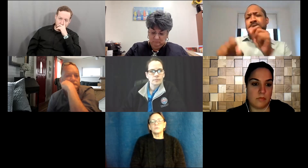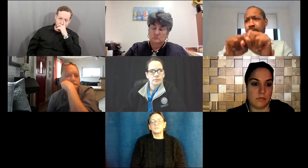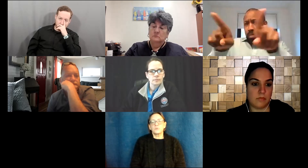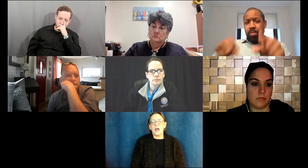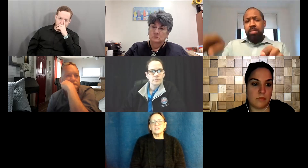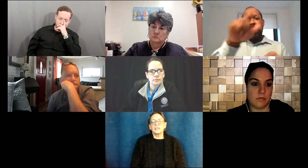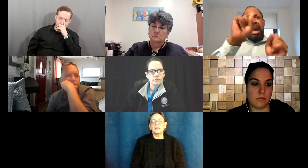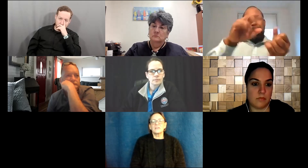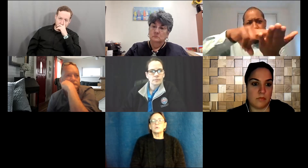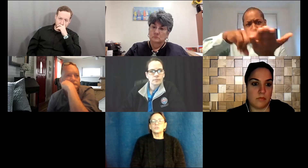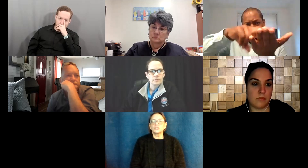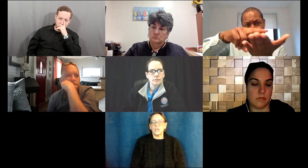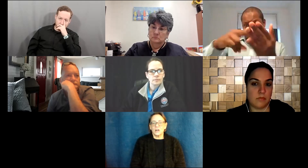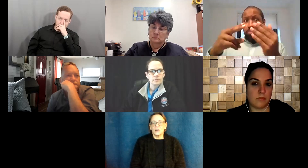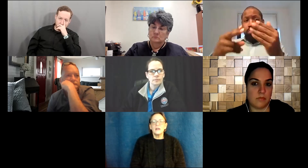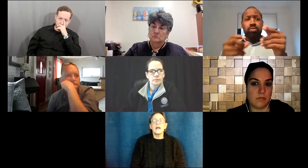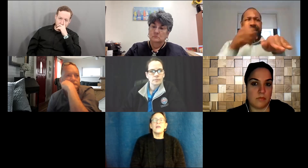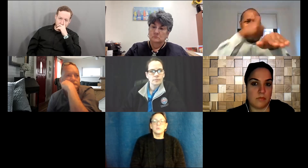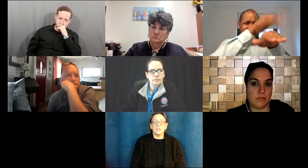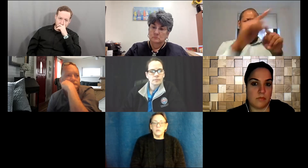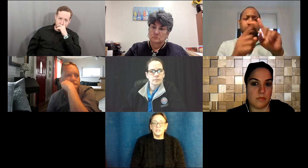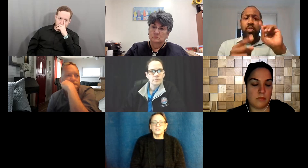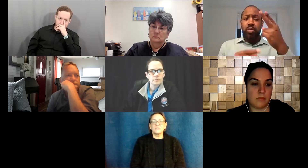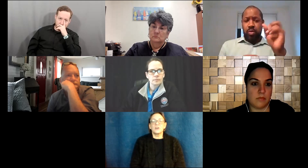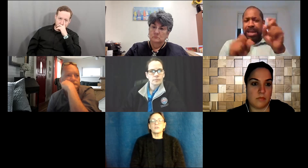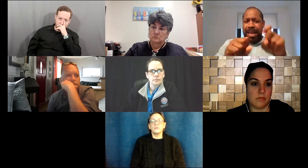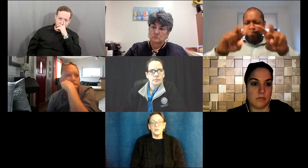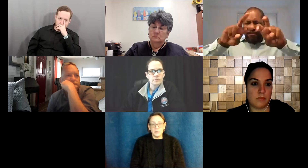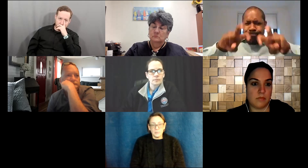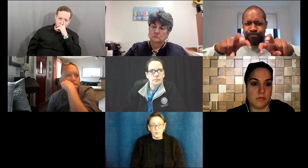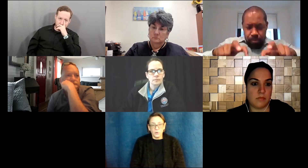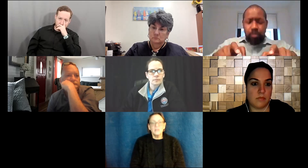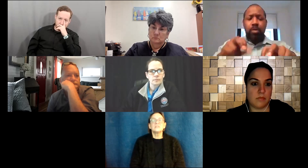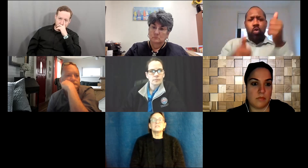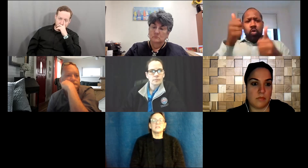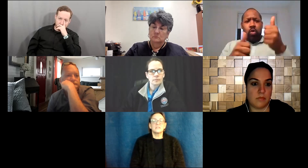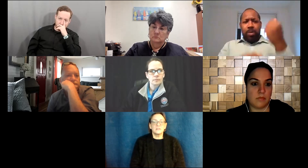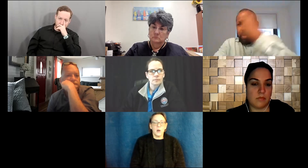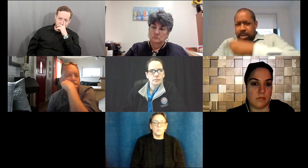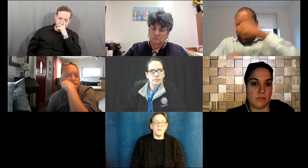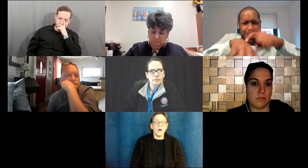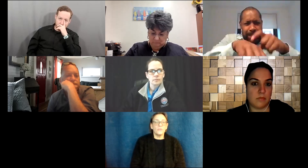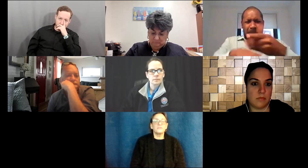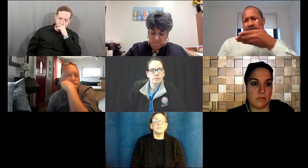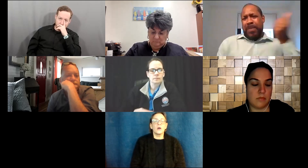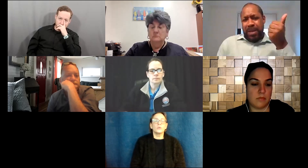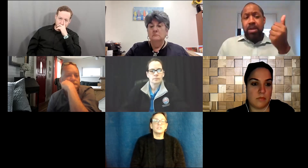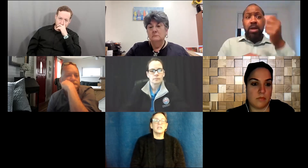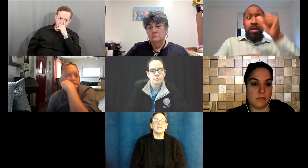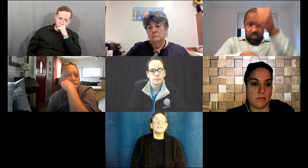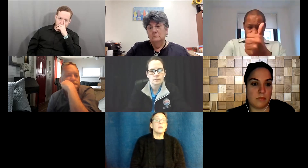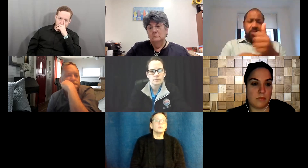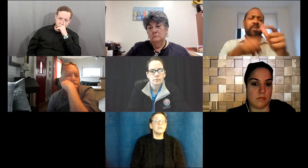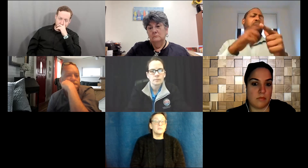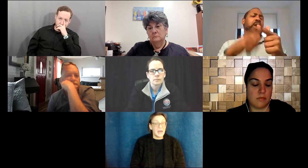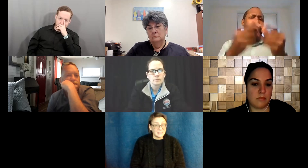going to do with this private link that we will share. And then we can register deaf and hard of hearing people, send it to the Department of Health and figure out which date